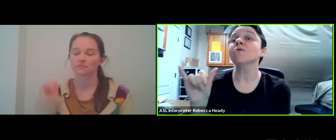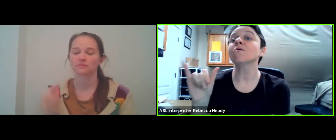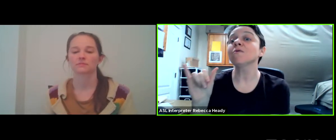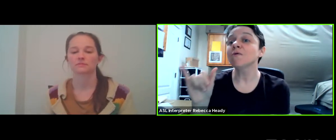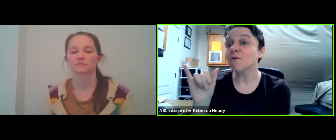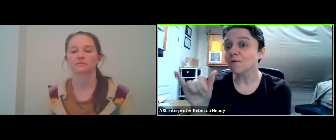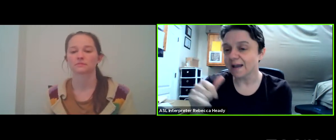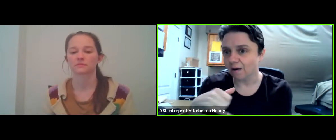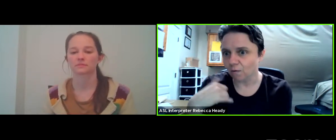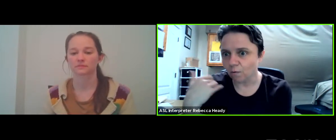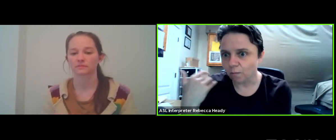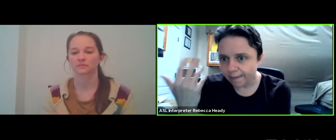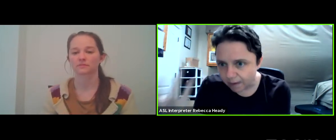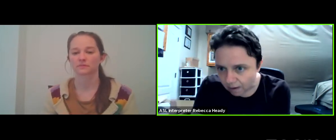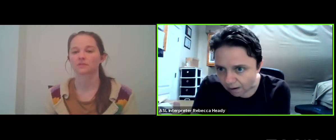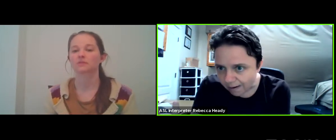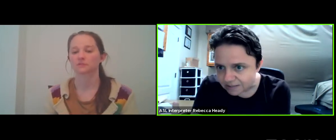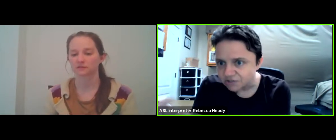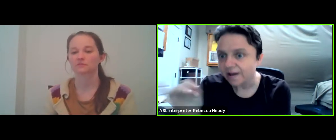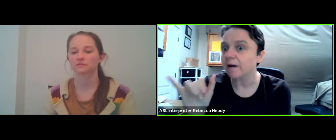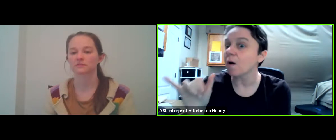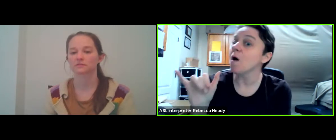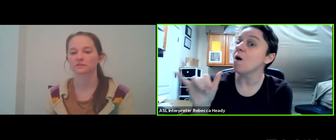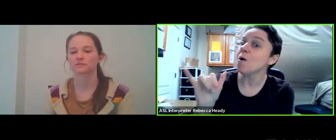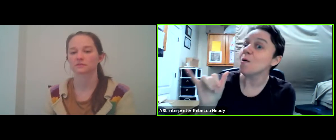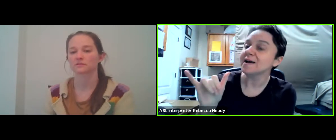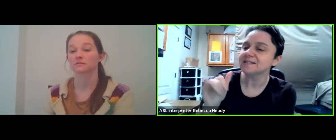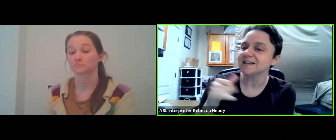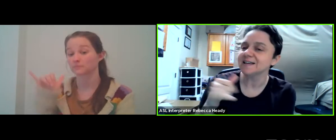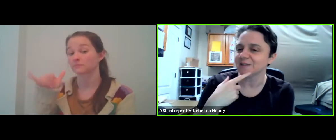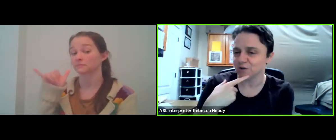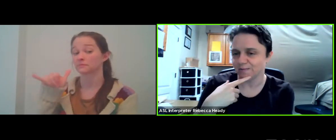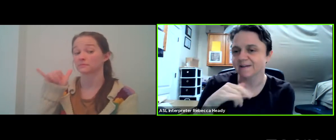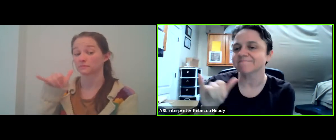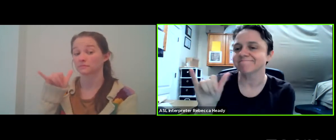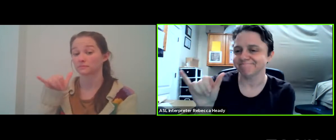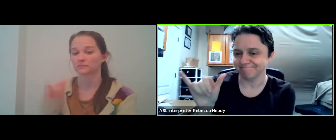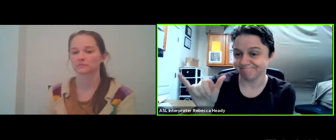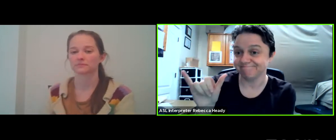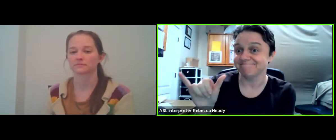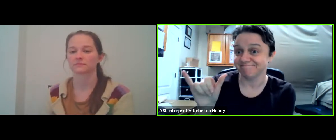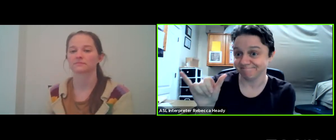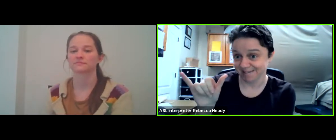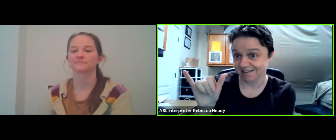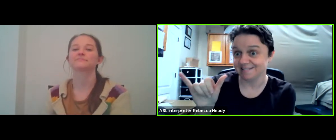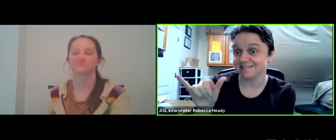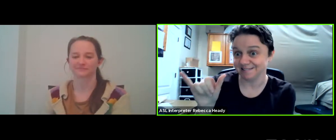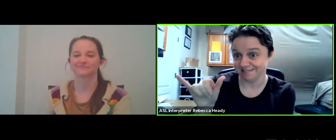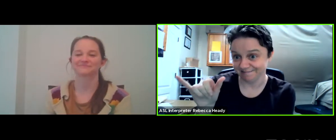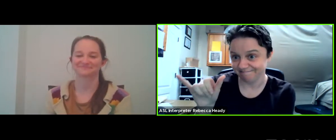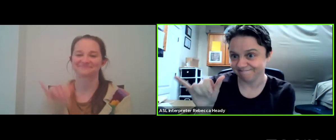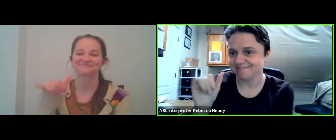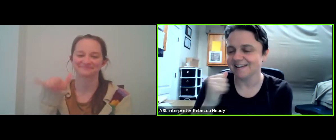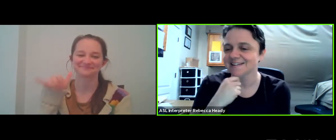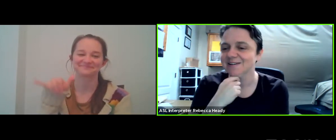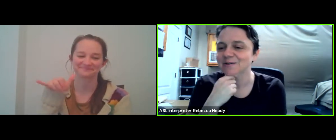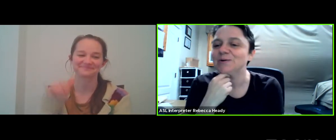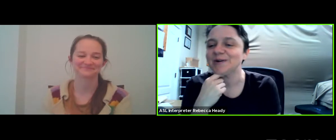right? Oh, like, oh my gosh, like, oh, I see. And then you can be like, I